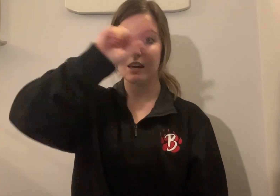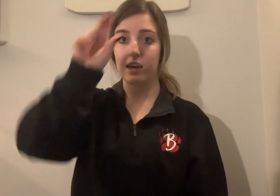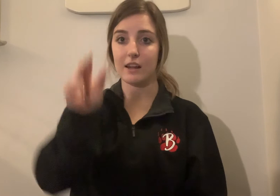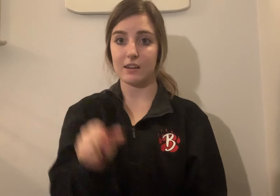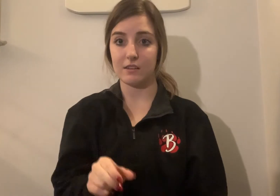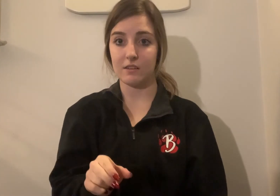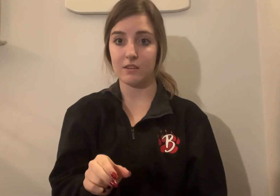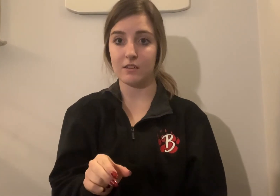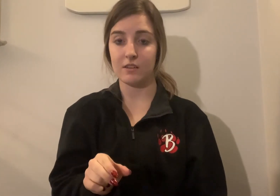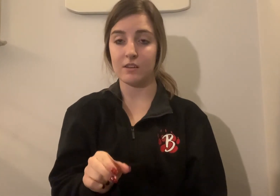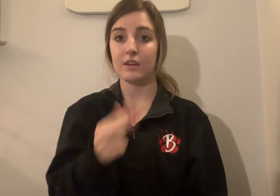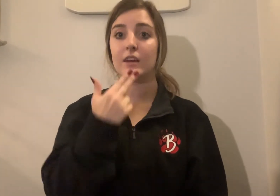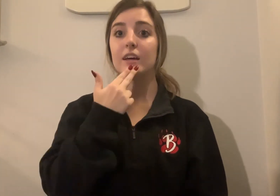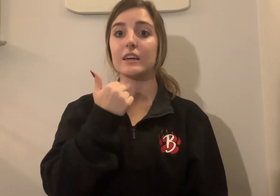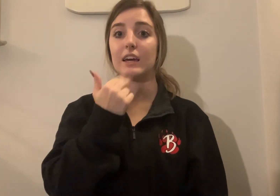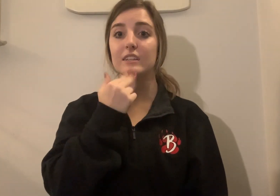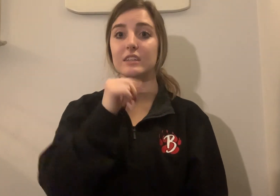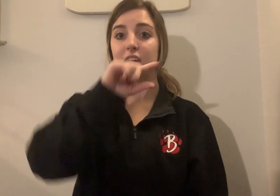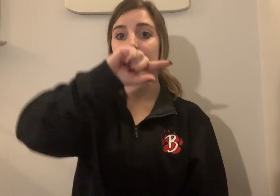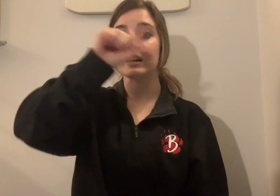cane. Candy cane.